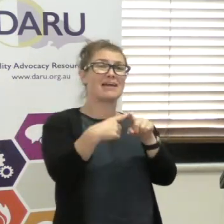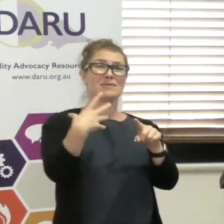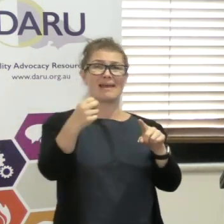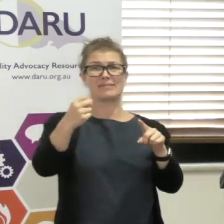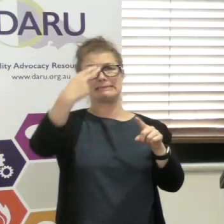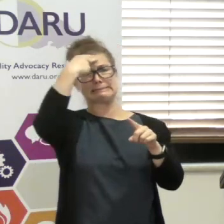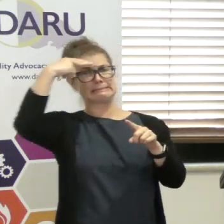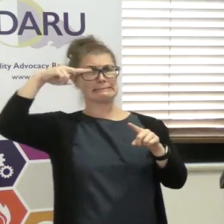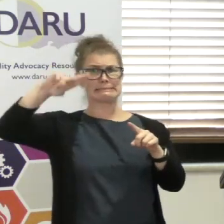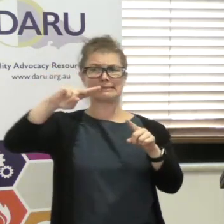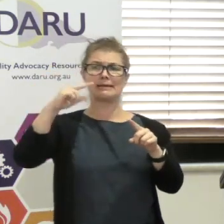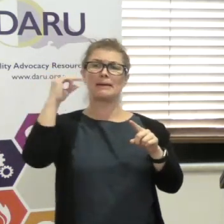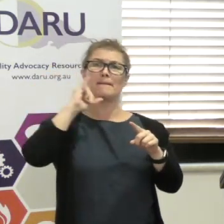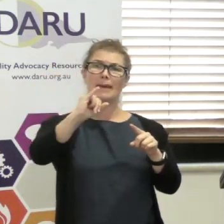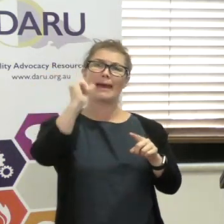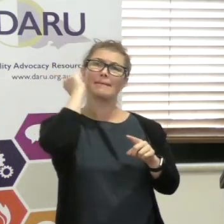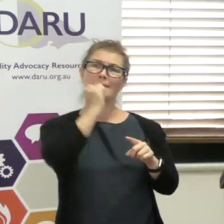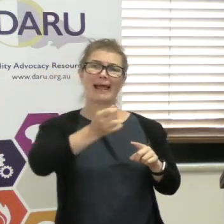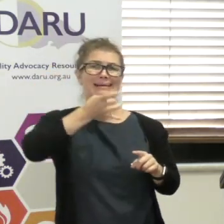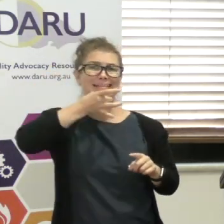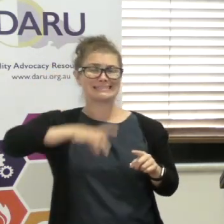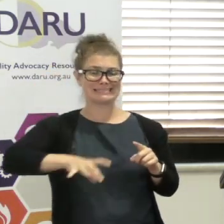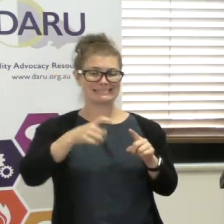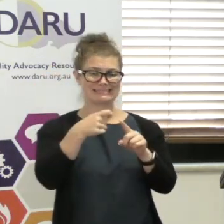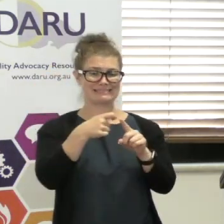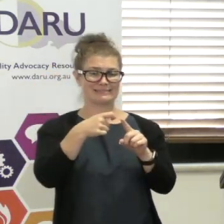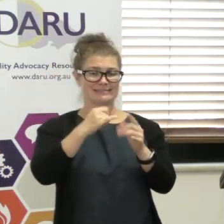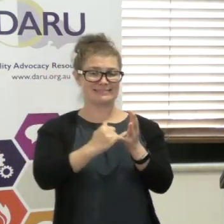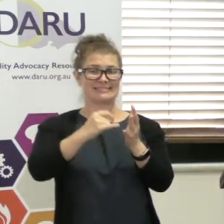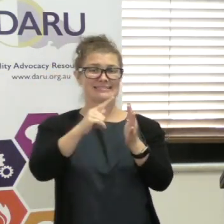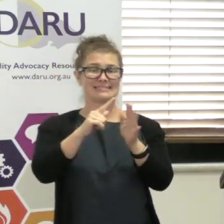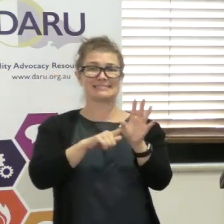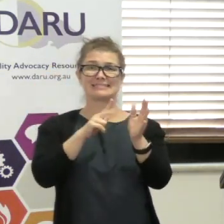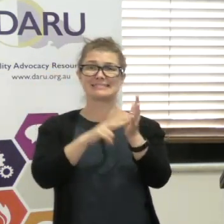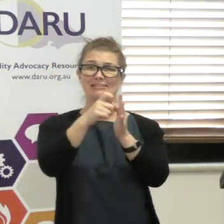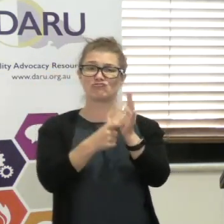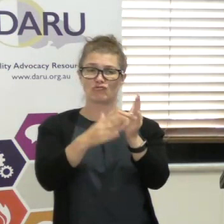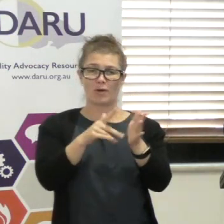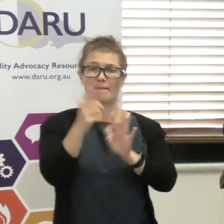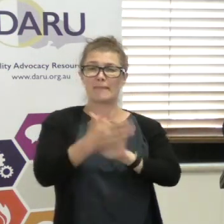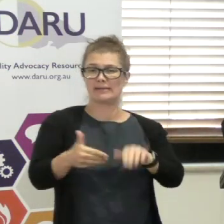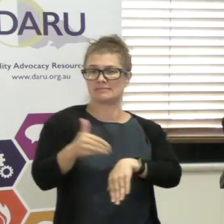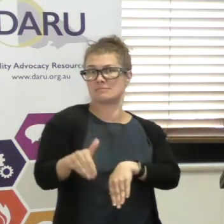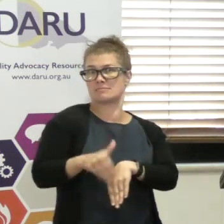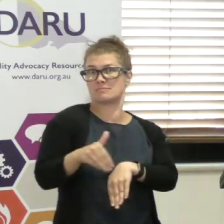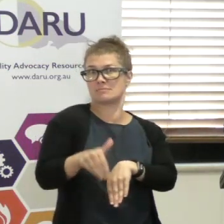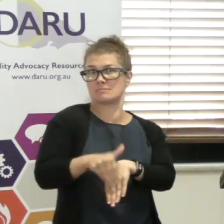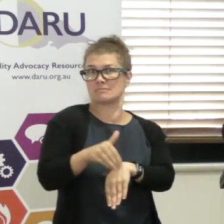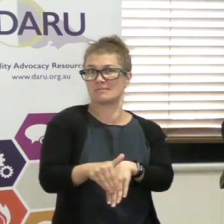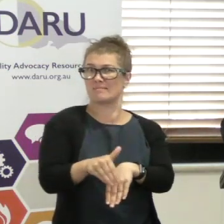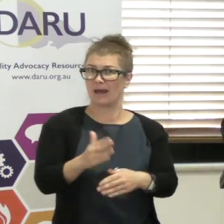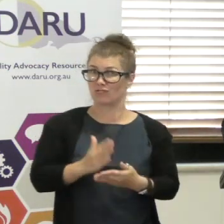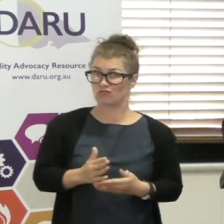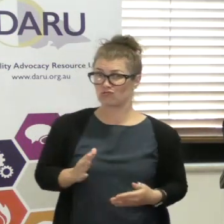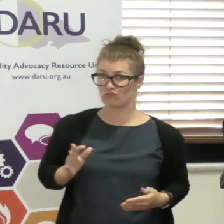presentations of someone's disability is kind of misconstrued as delinquent behaviour. So they go, well, it's not a case